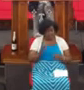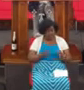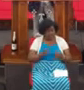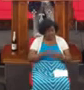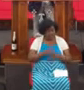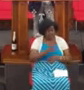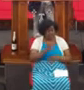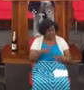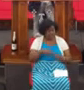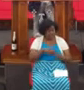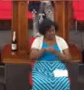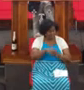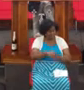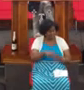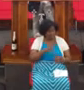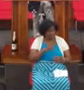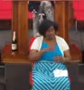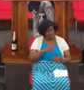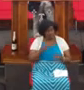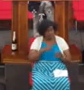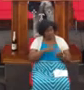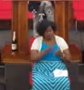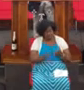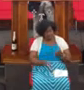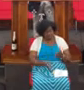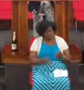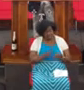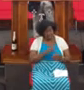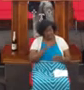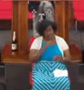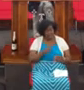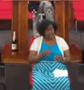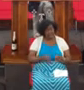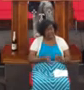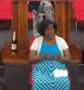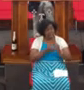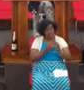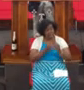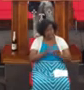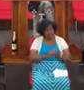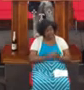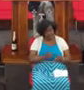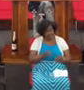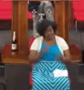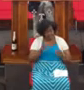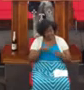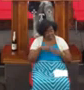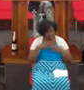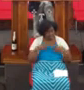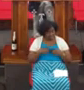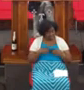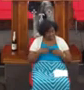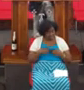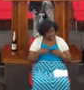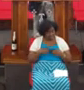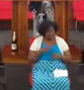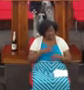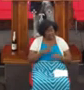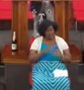have an ass or an ox fall into a pit and not straightway pull him out on the Sabbath